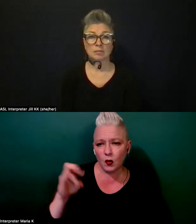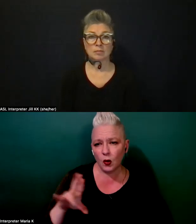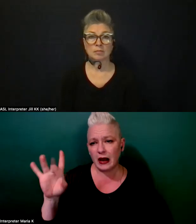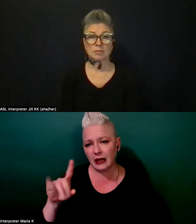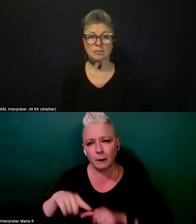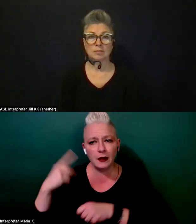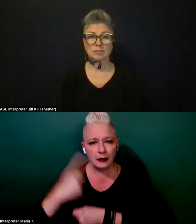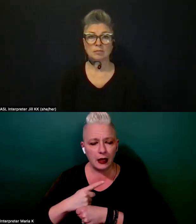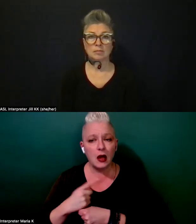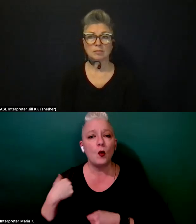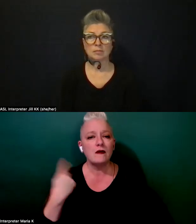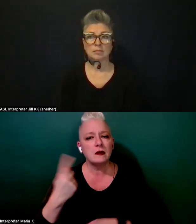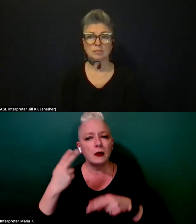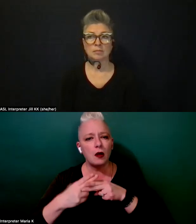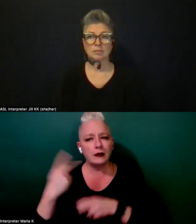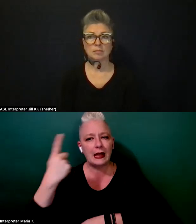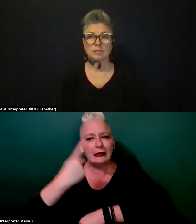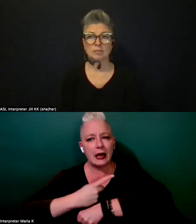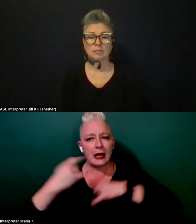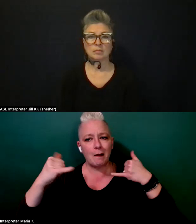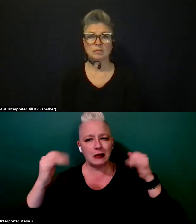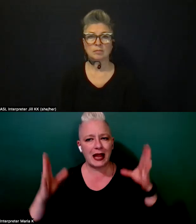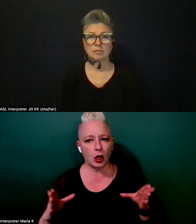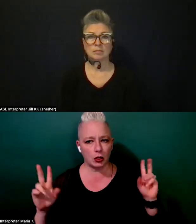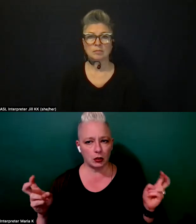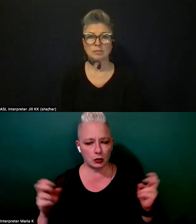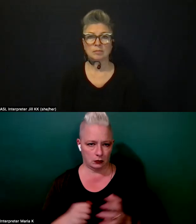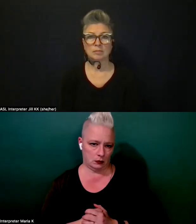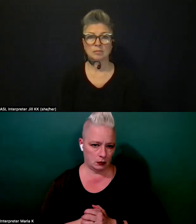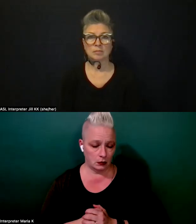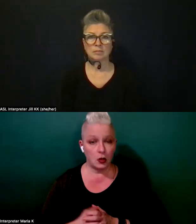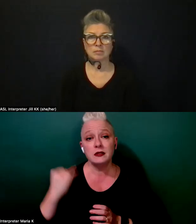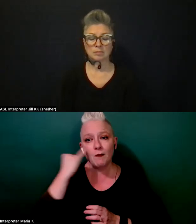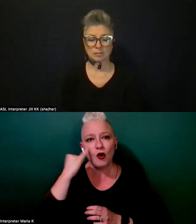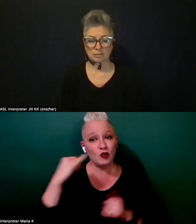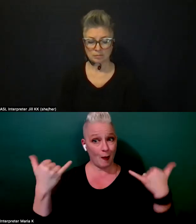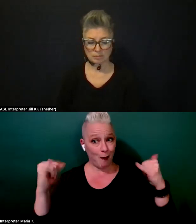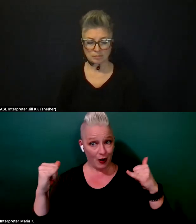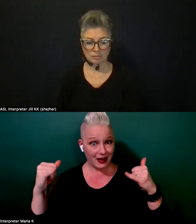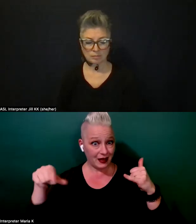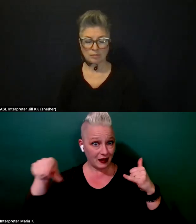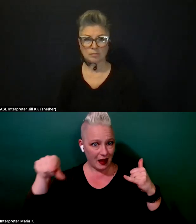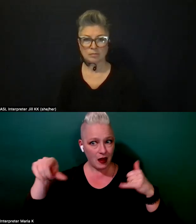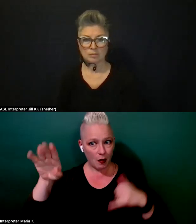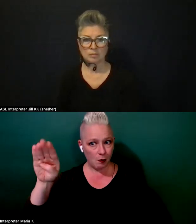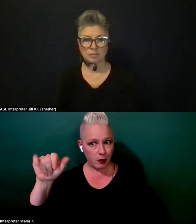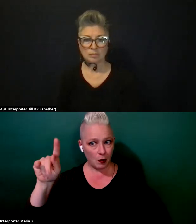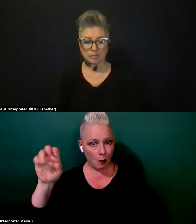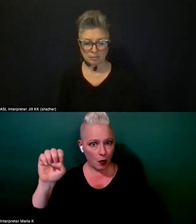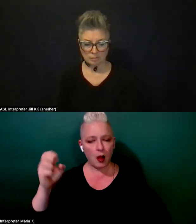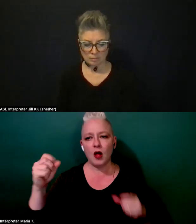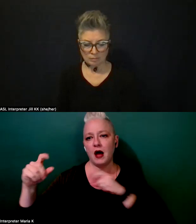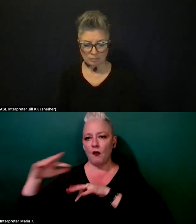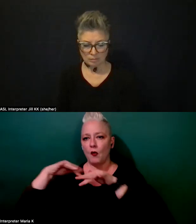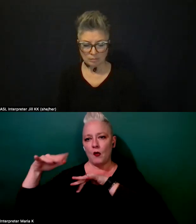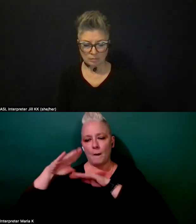a day player, which means if there's a day like the party scene in Biltmore where there's a lot of background, we